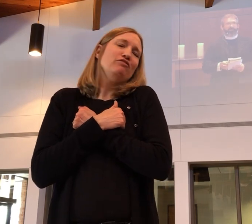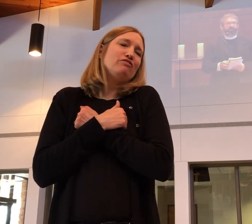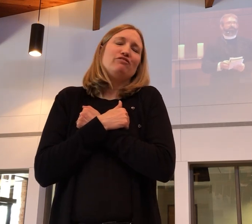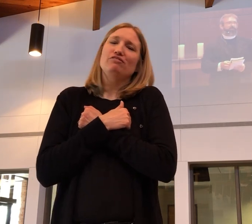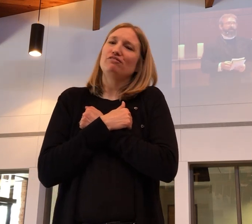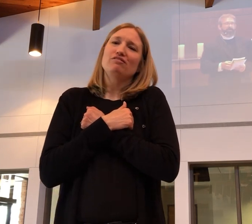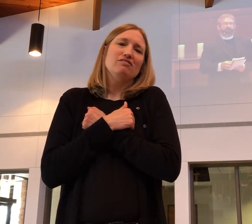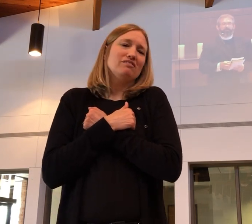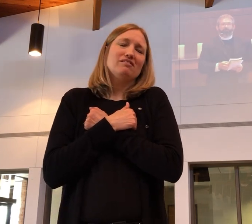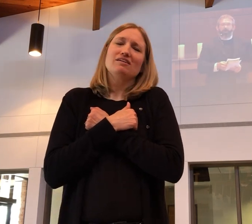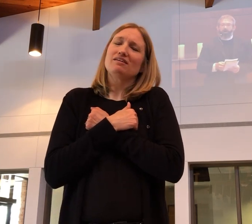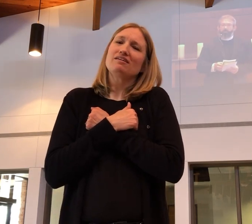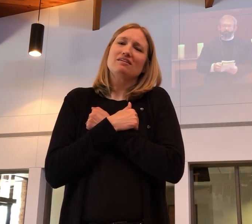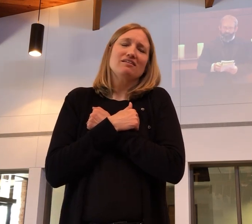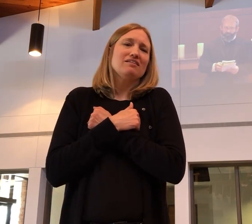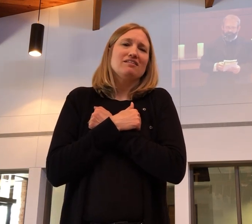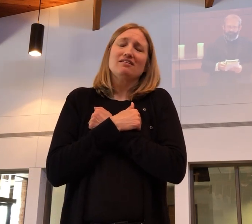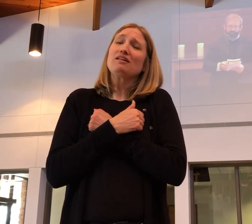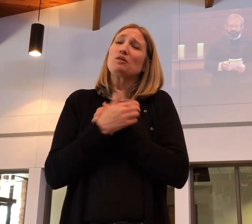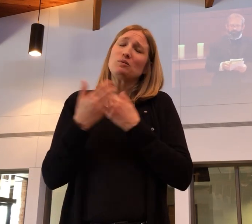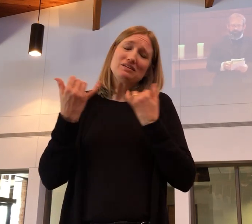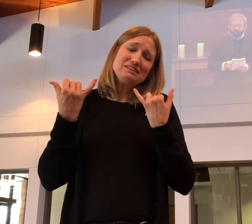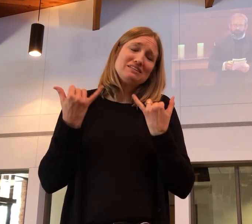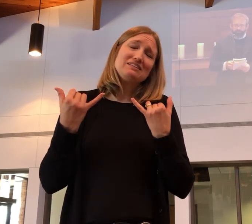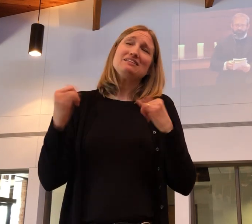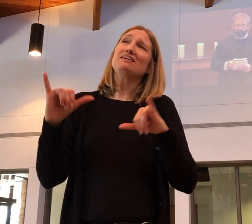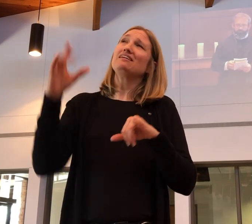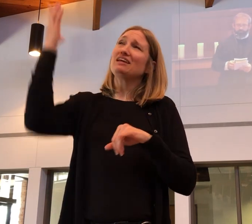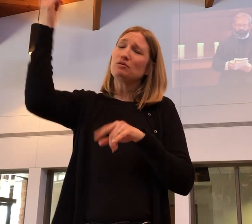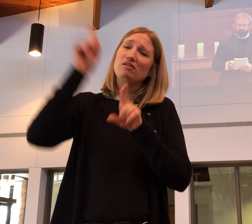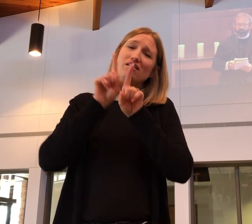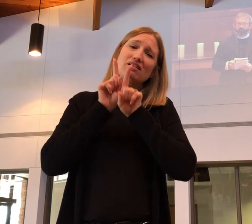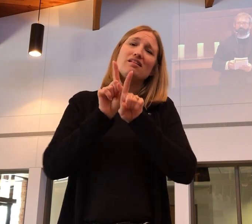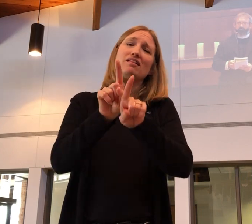have expected God to walk with us each day.